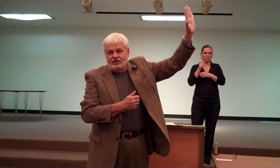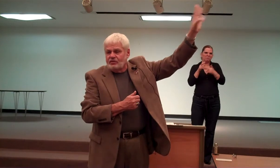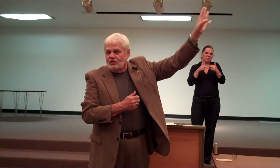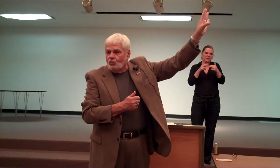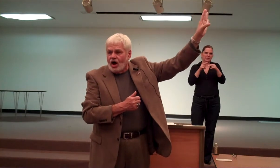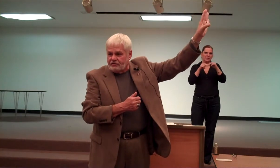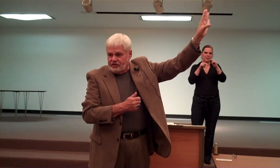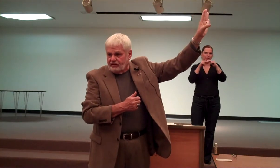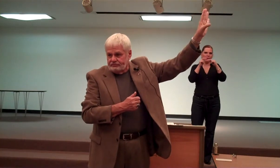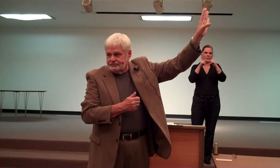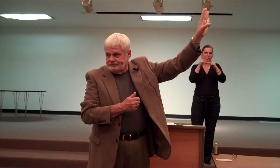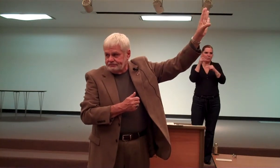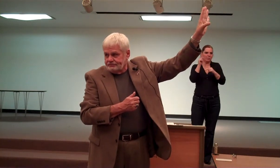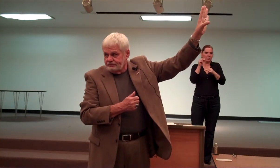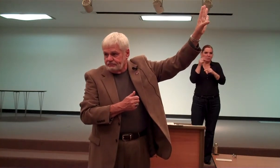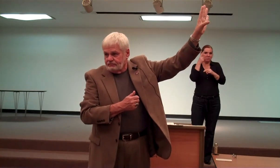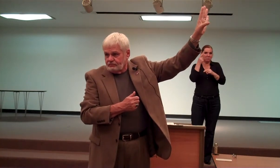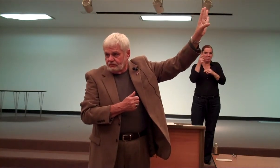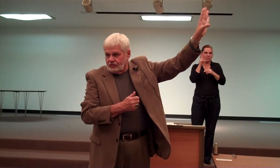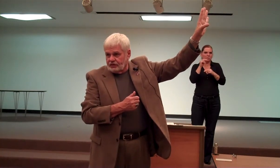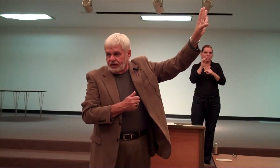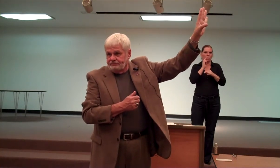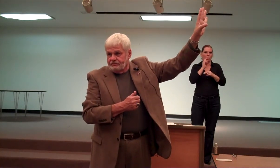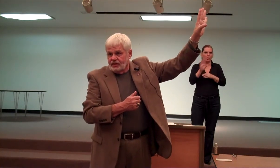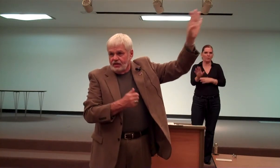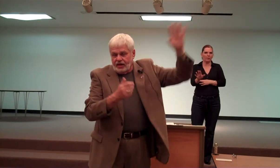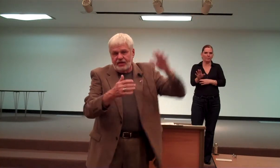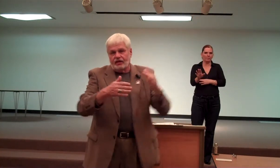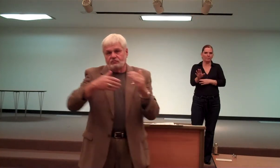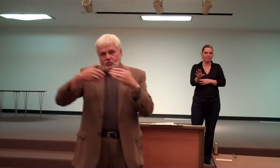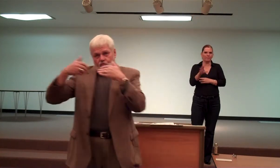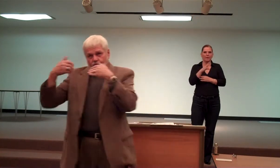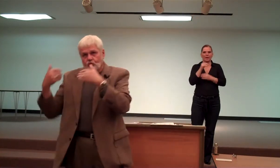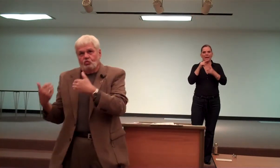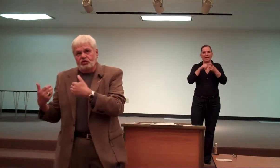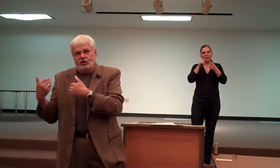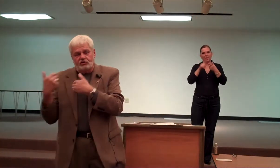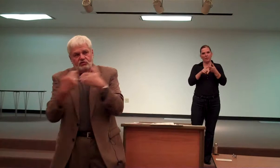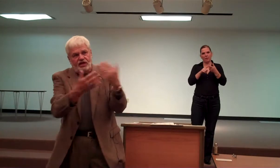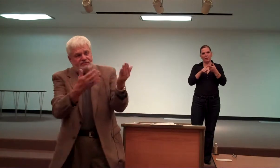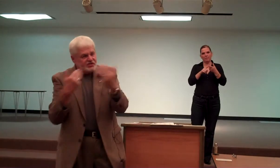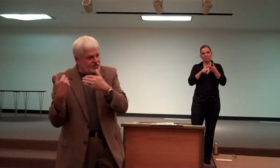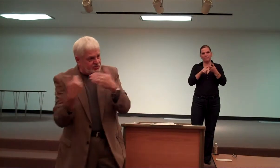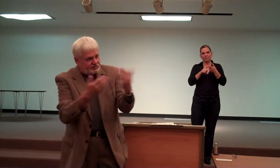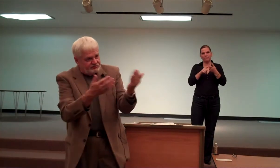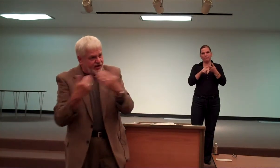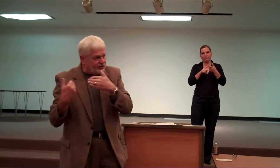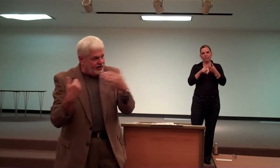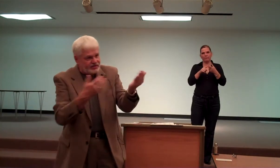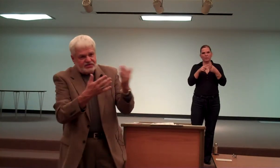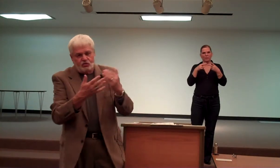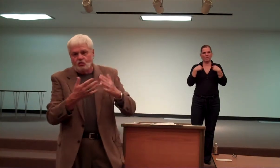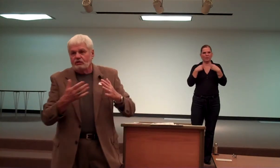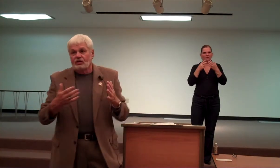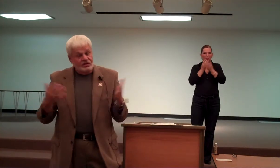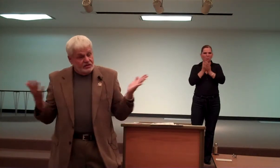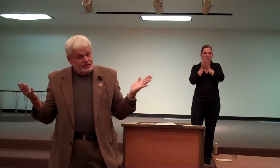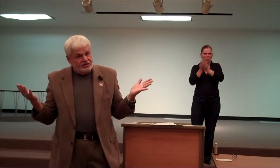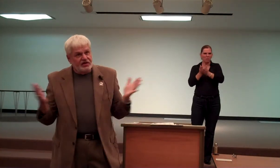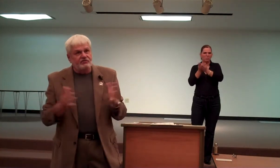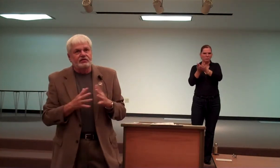times, there'd be no water there. Okay? And then, you know, you can have a system of ferries,